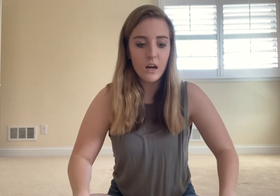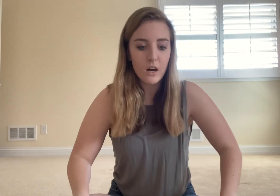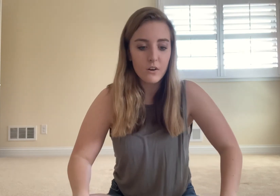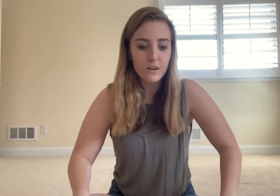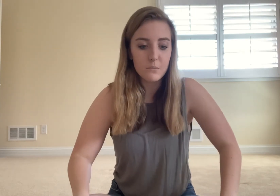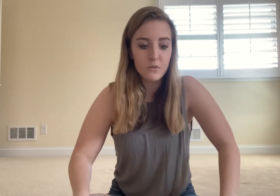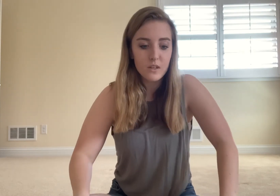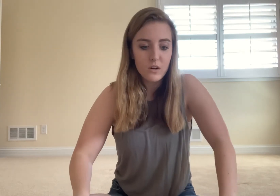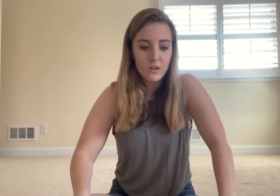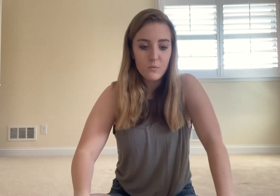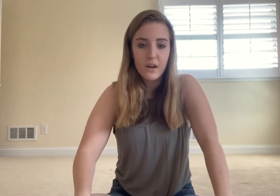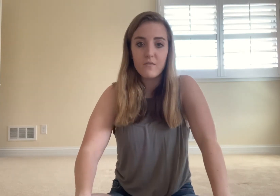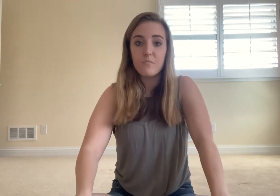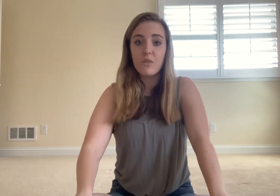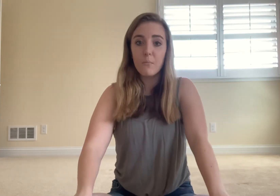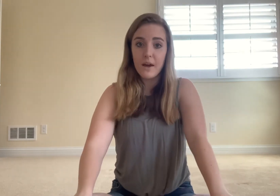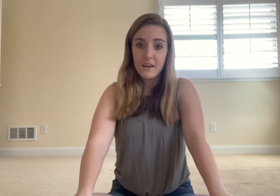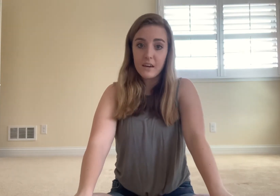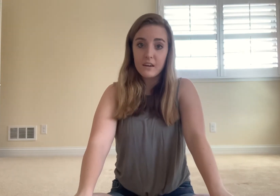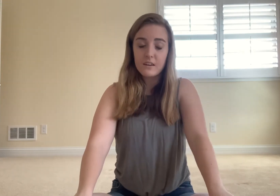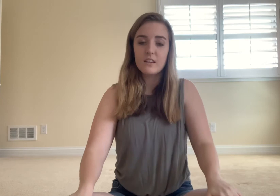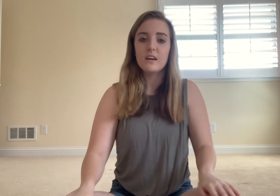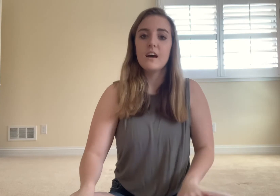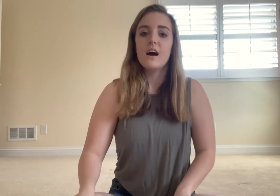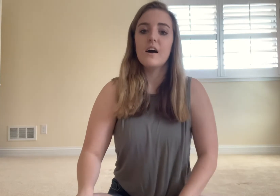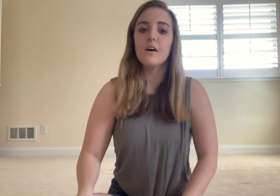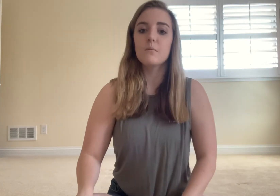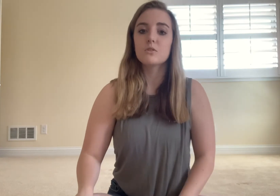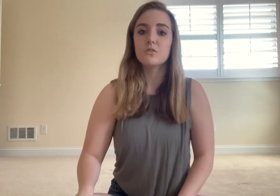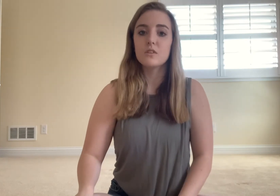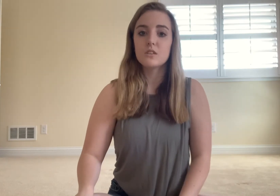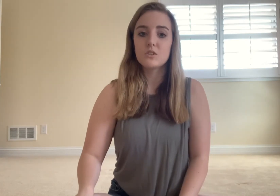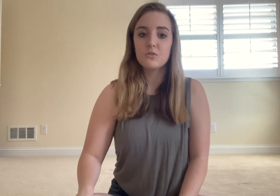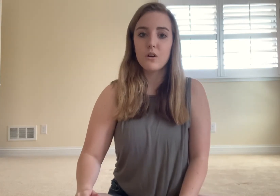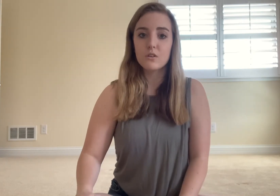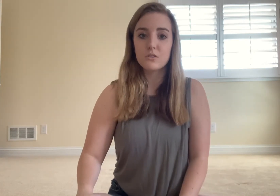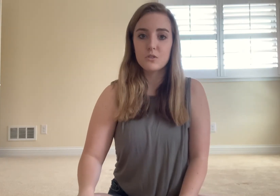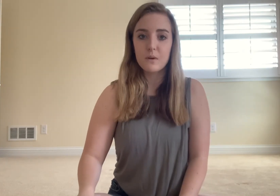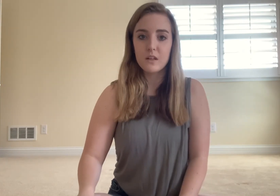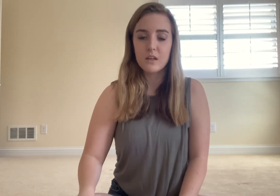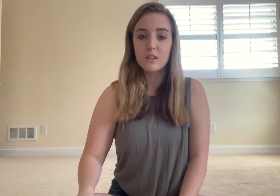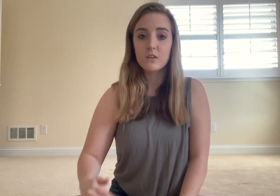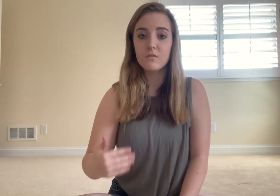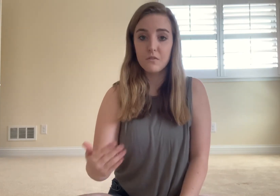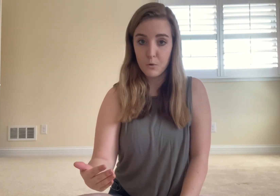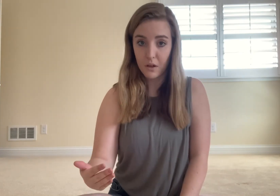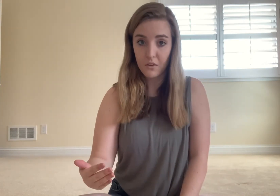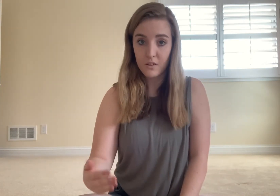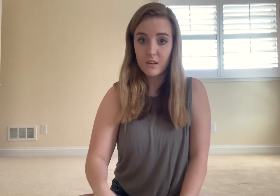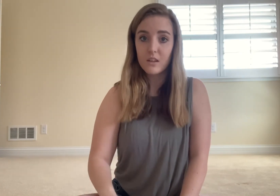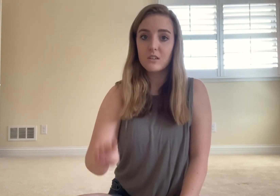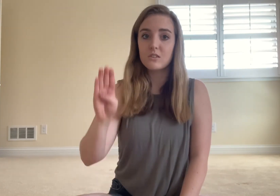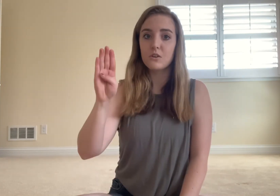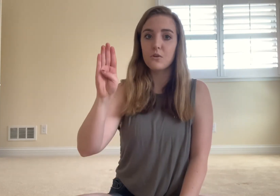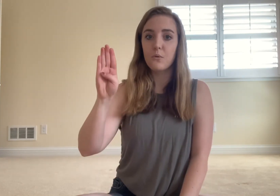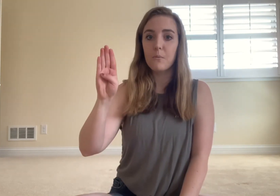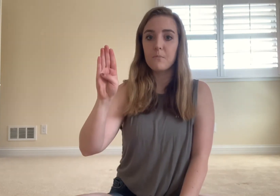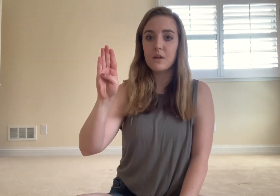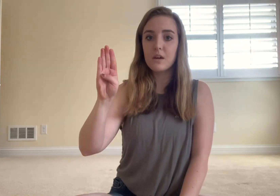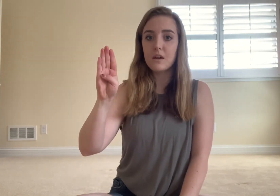All right, moving on, we have the bank. So this you're also spelling quickly. So B,